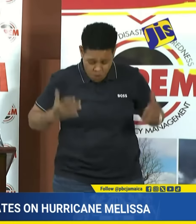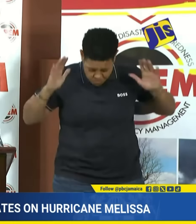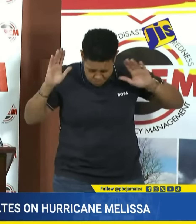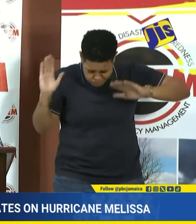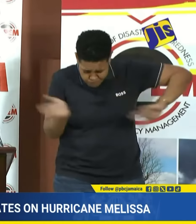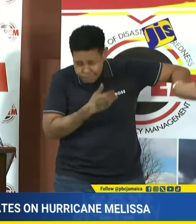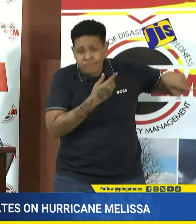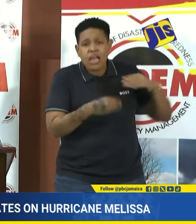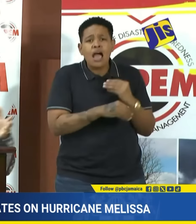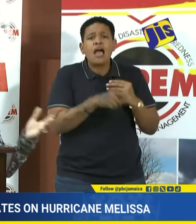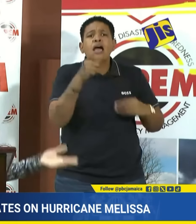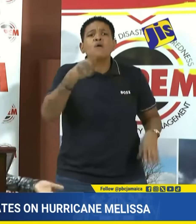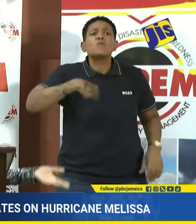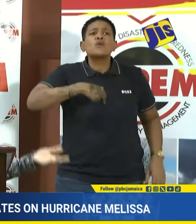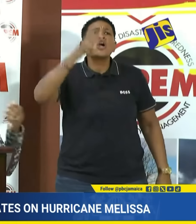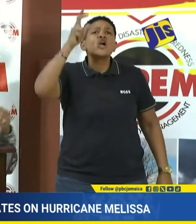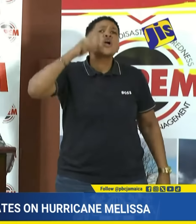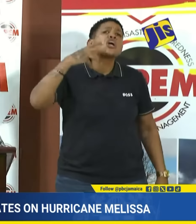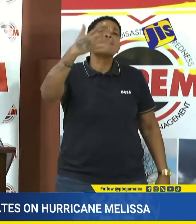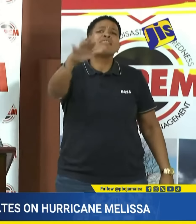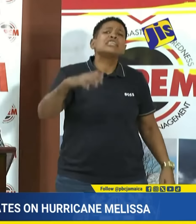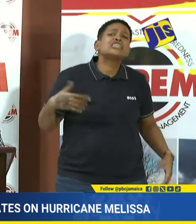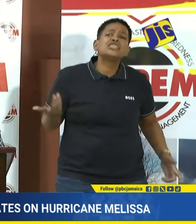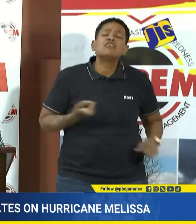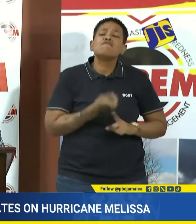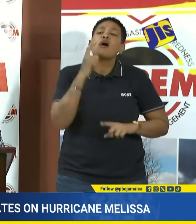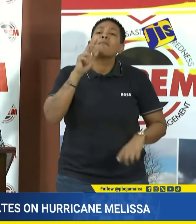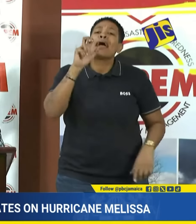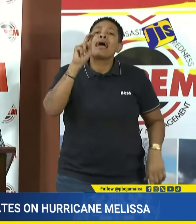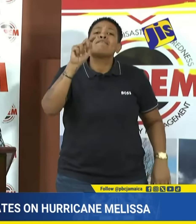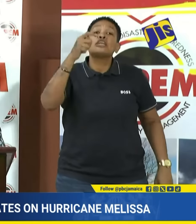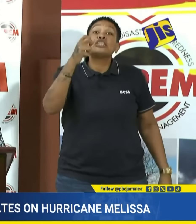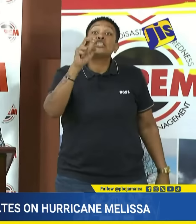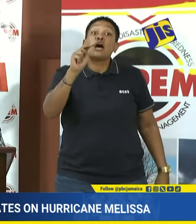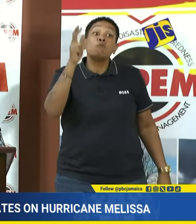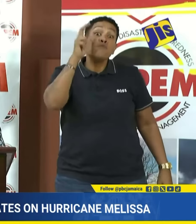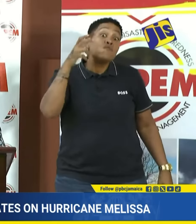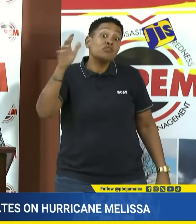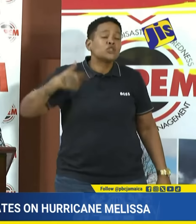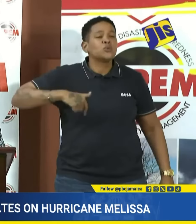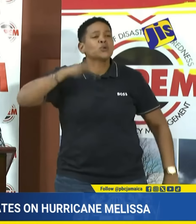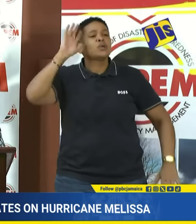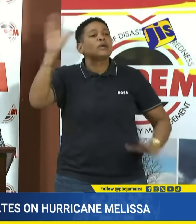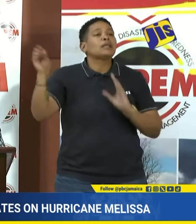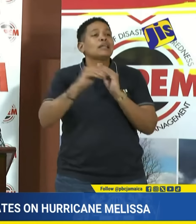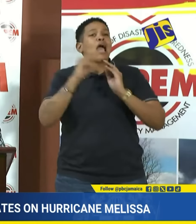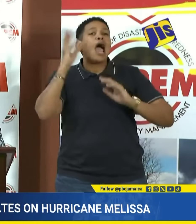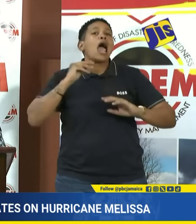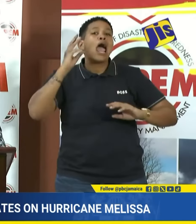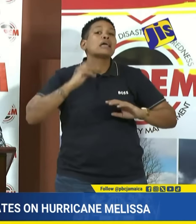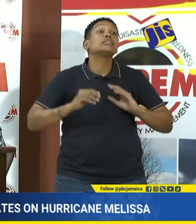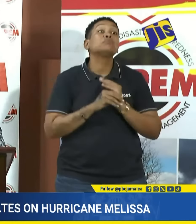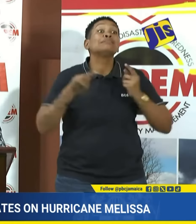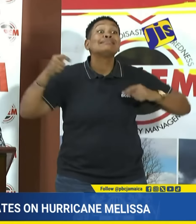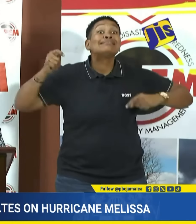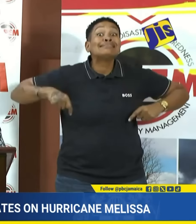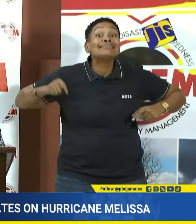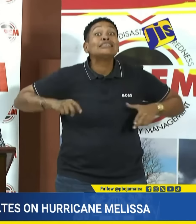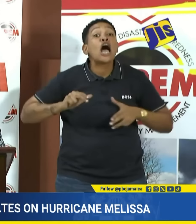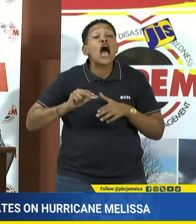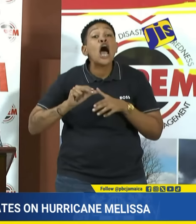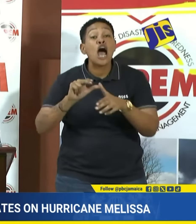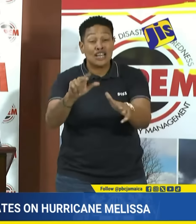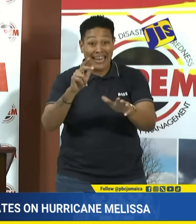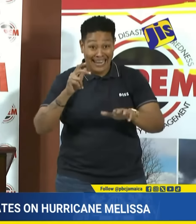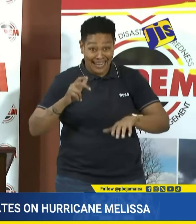out, as we heard earlier from Evan Thompson, we are going to be experiencing this